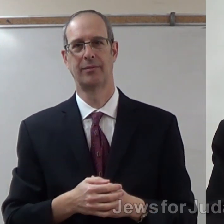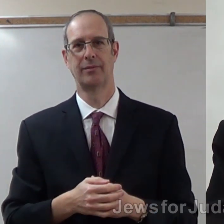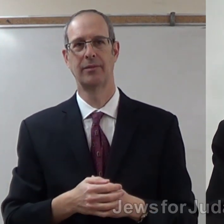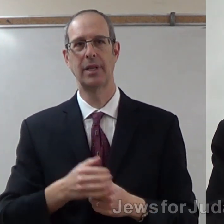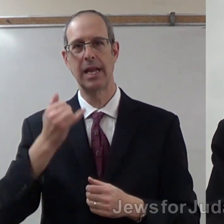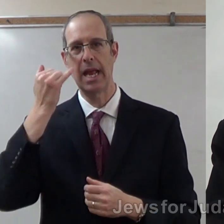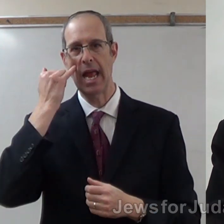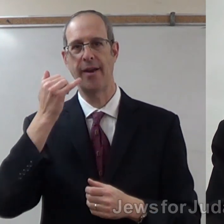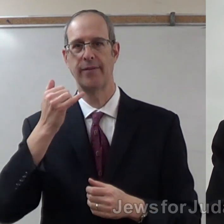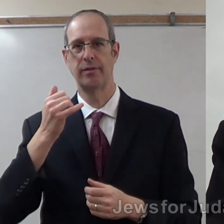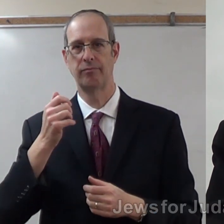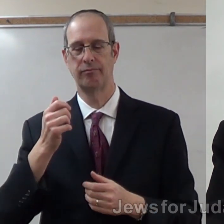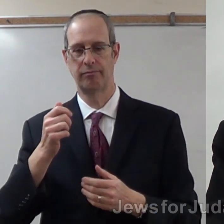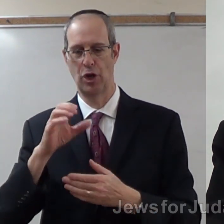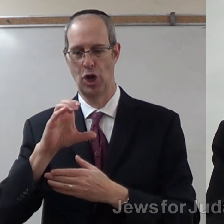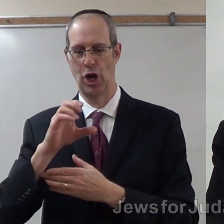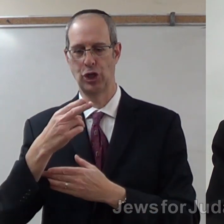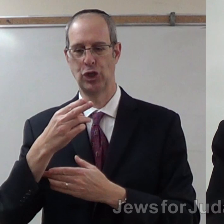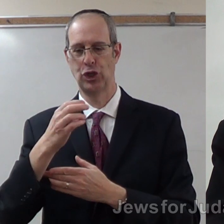If you play chess,